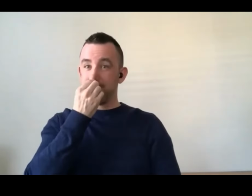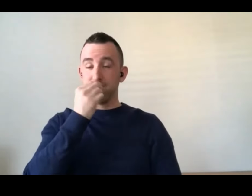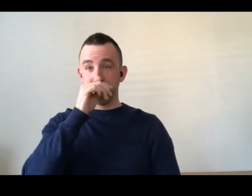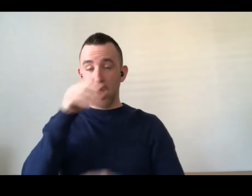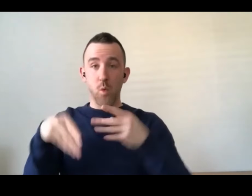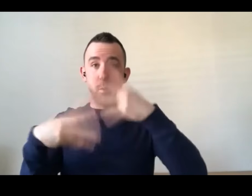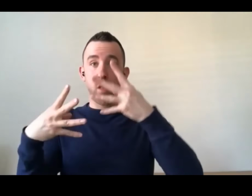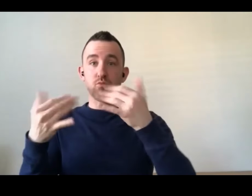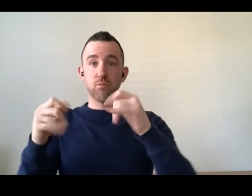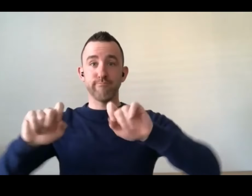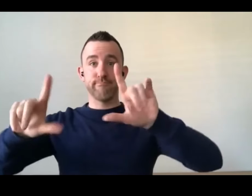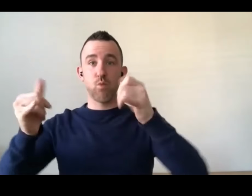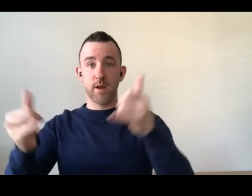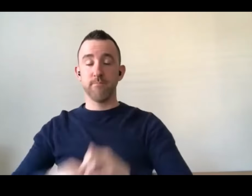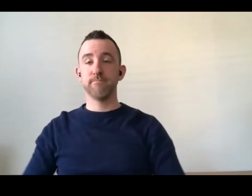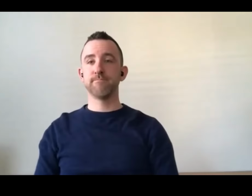here.